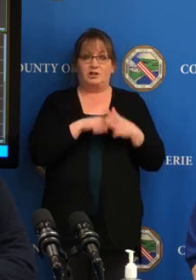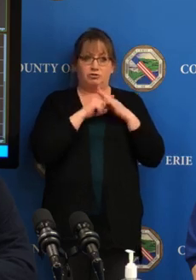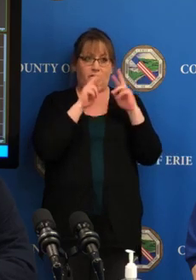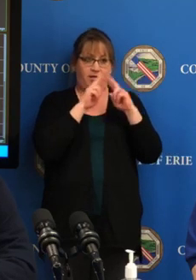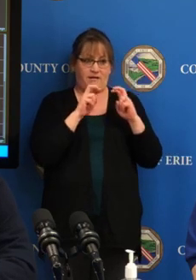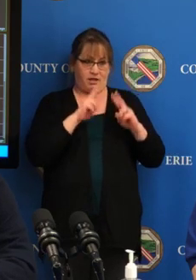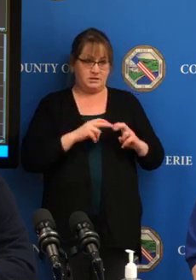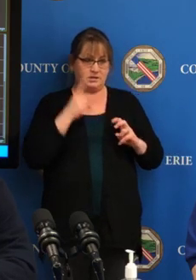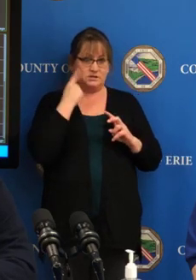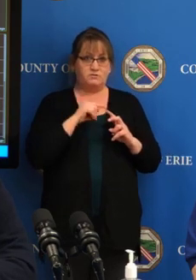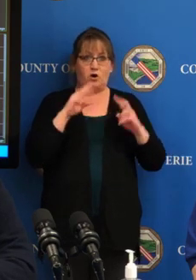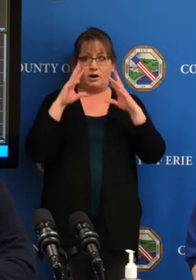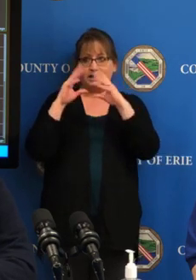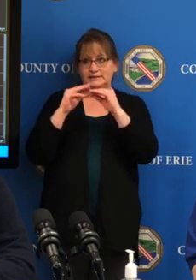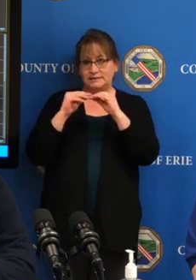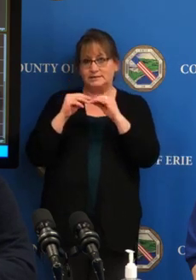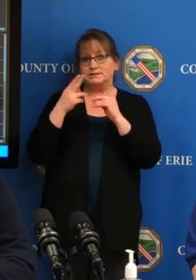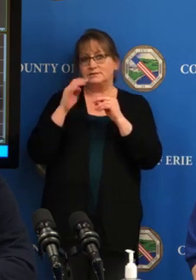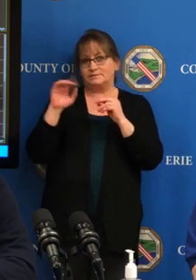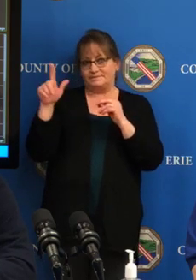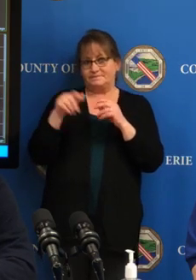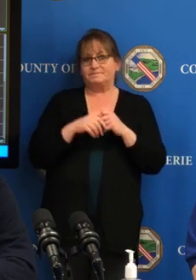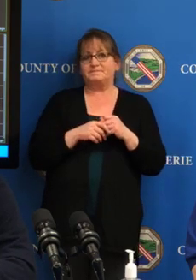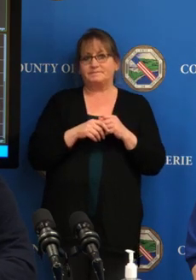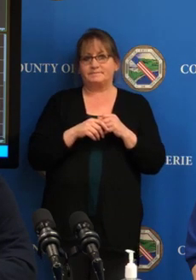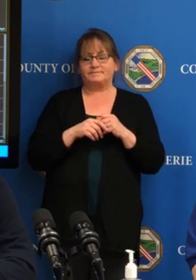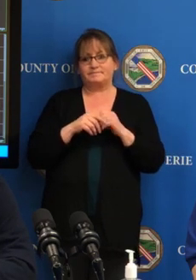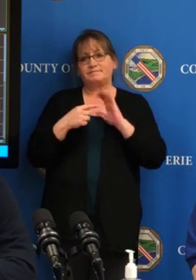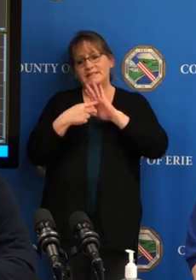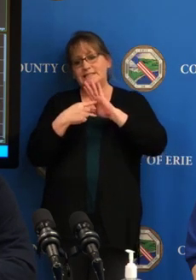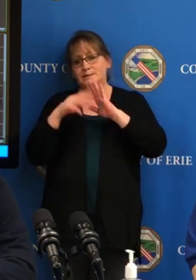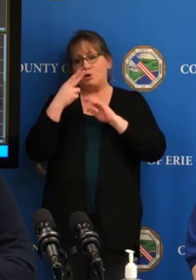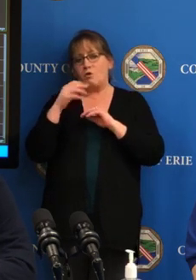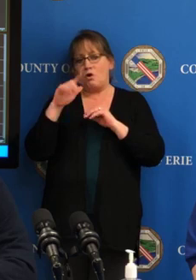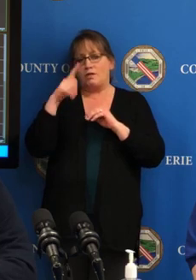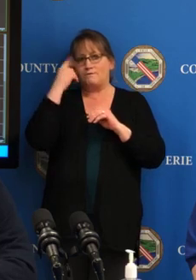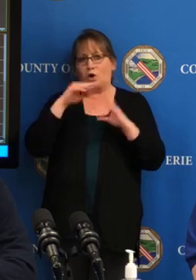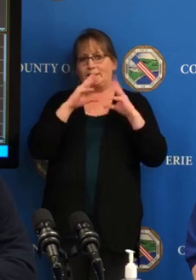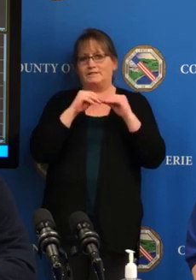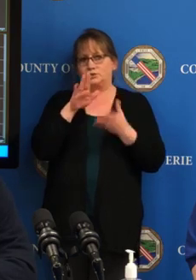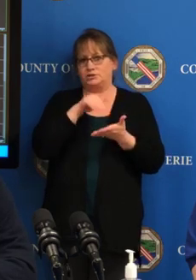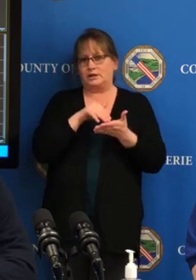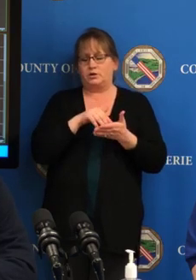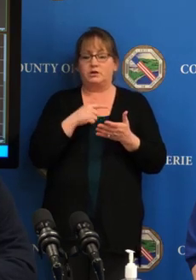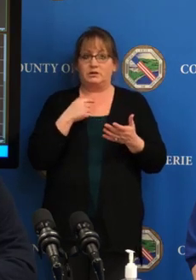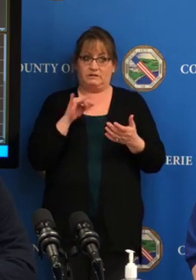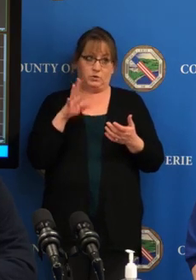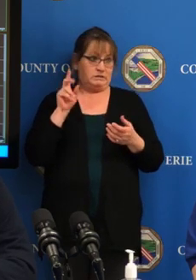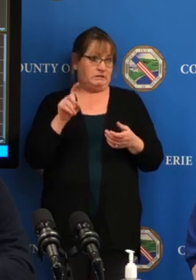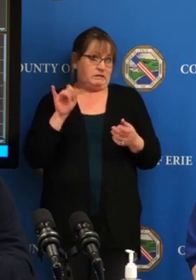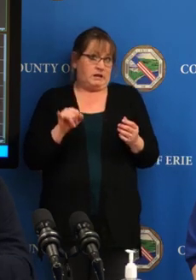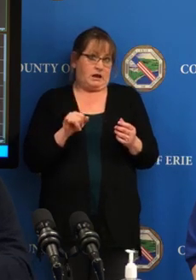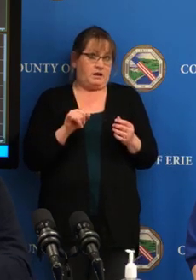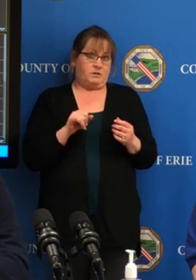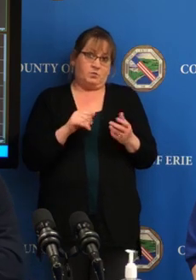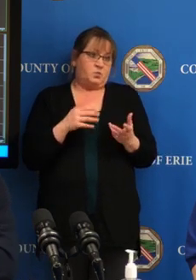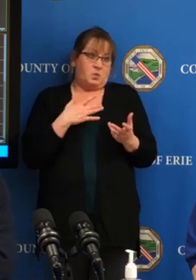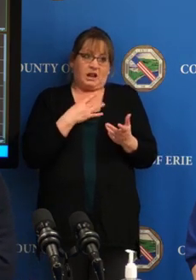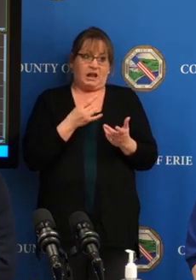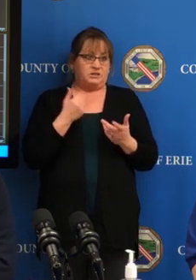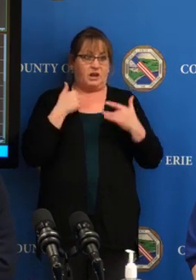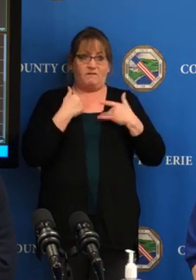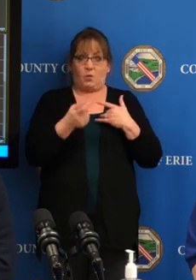to the convention center and the exhibit hall in the convention center. If we needed to have that much, it's best to have individuals in a location